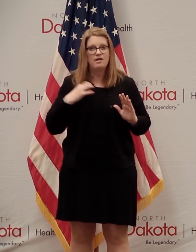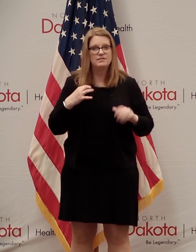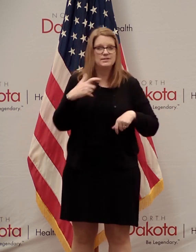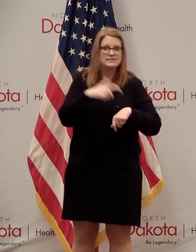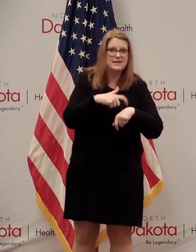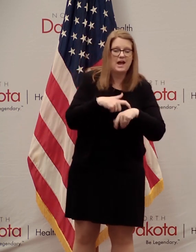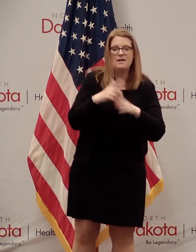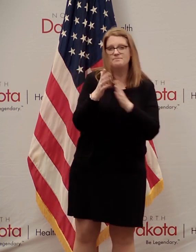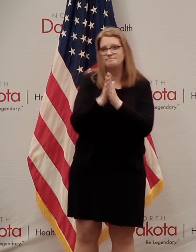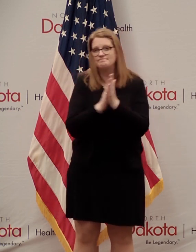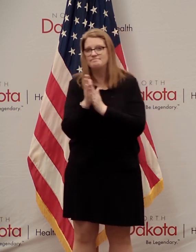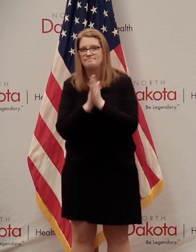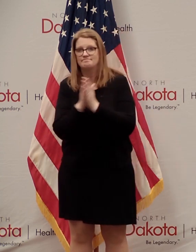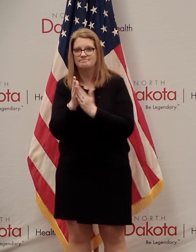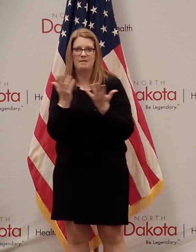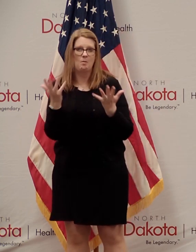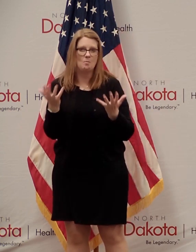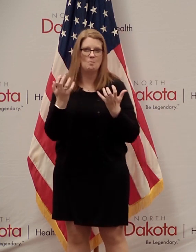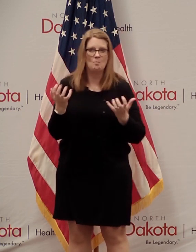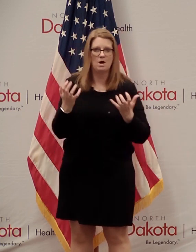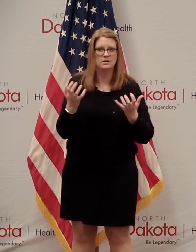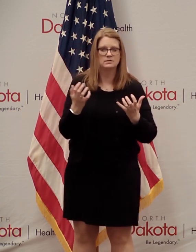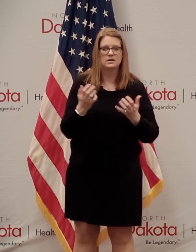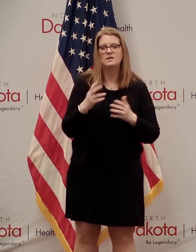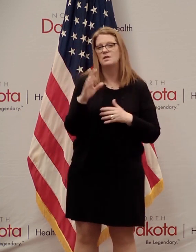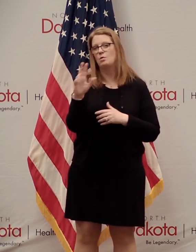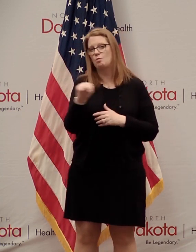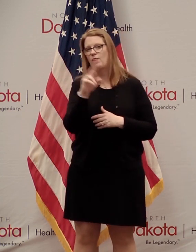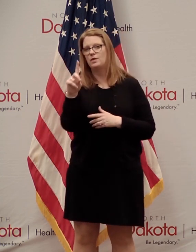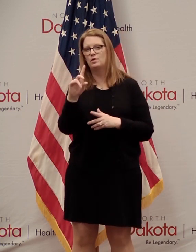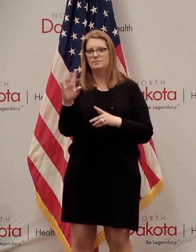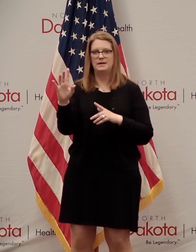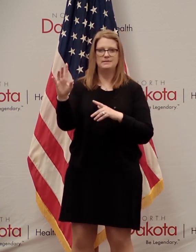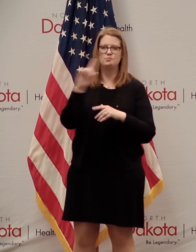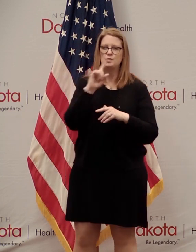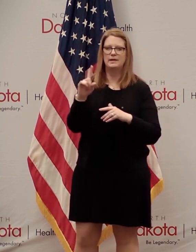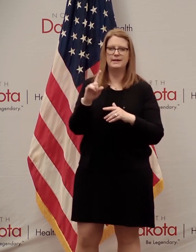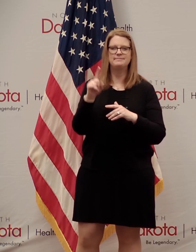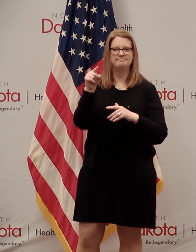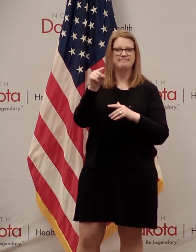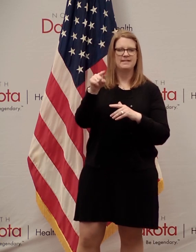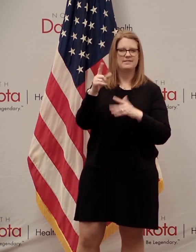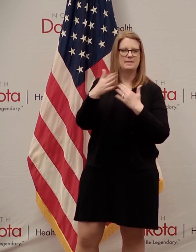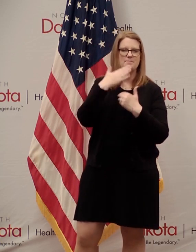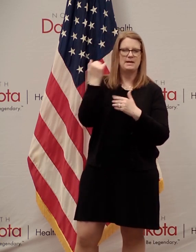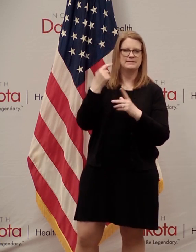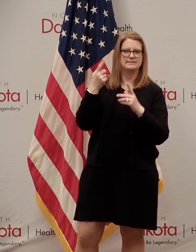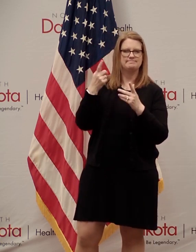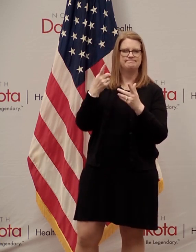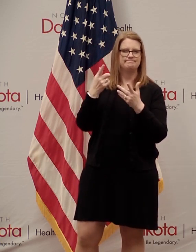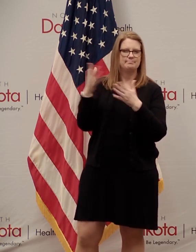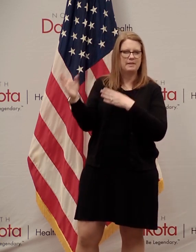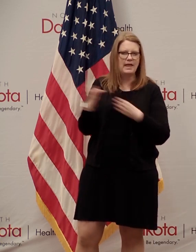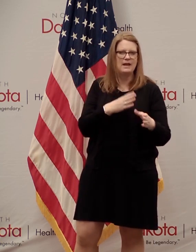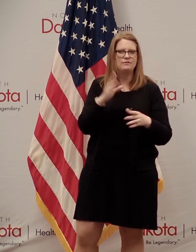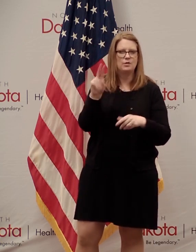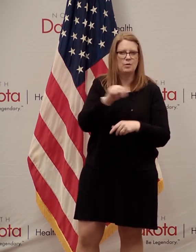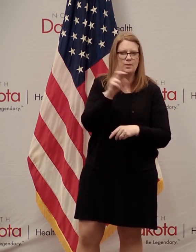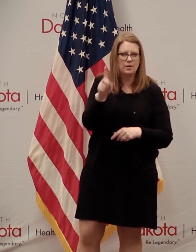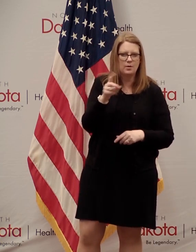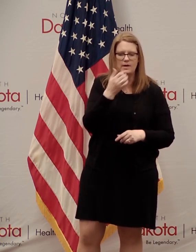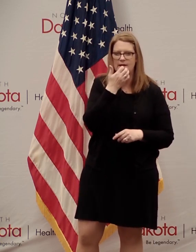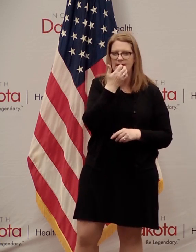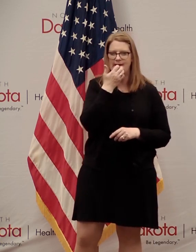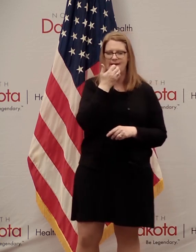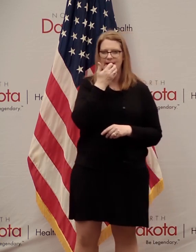and passion on short notice and put North Dakota first, and also the team at Commerce that reinvents itself almost